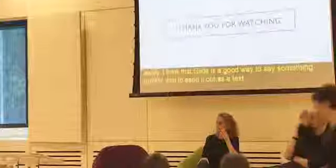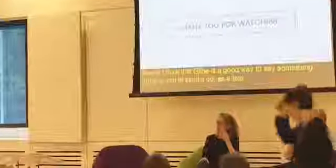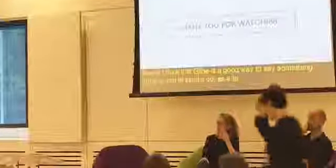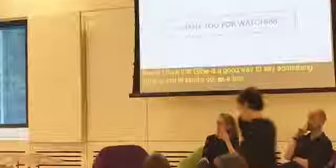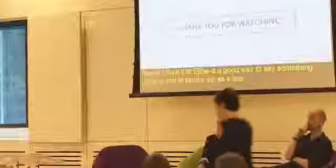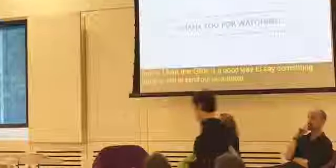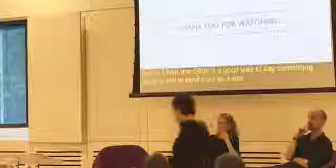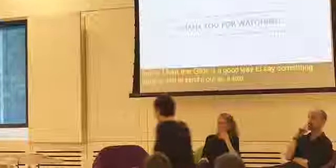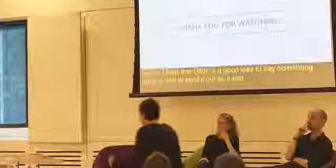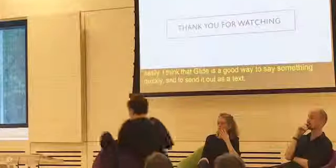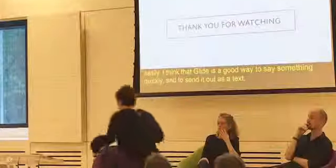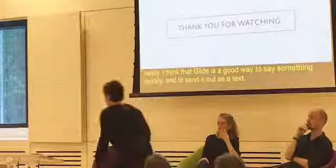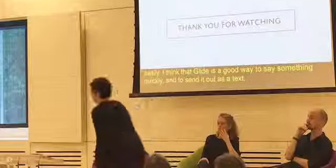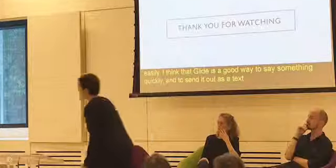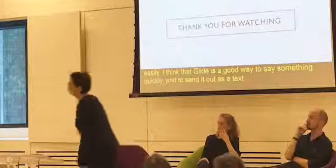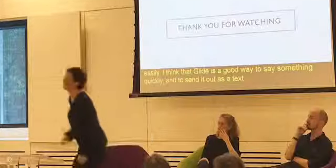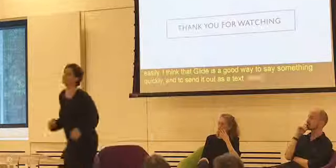Sorry, as a video.